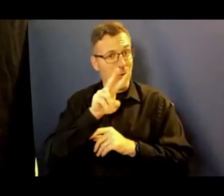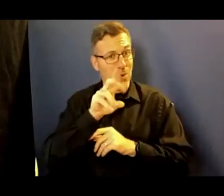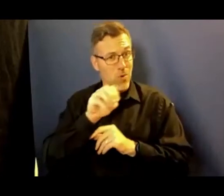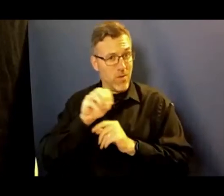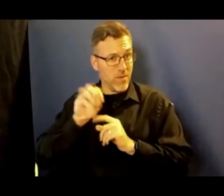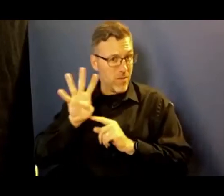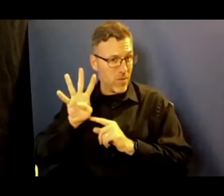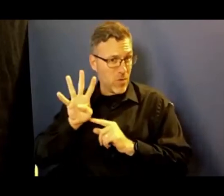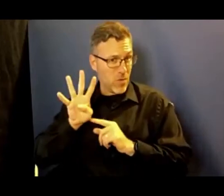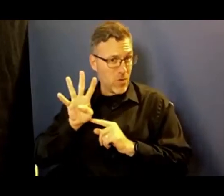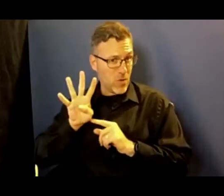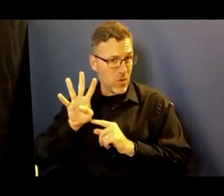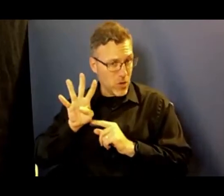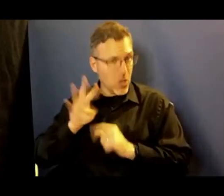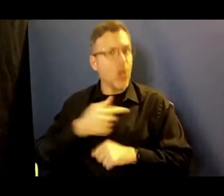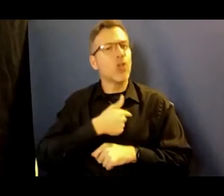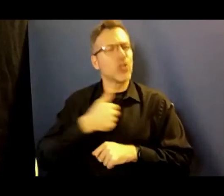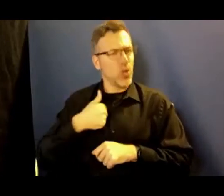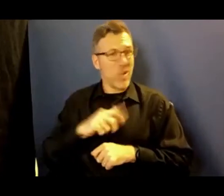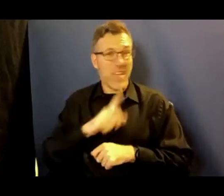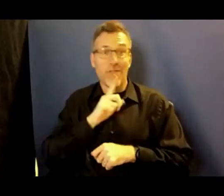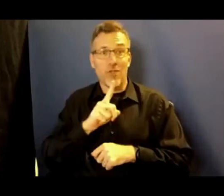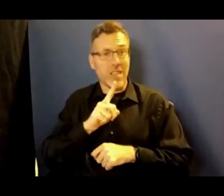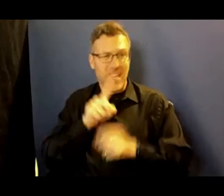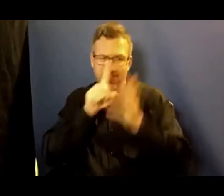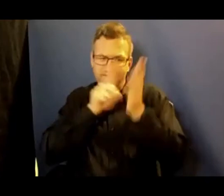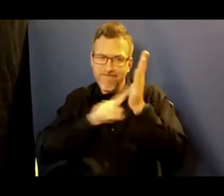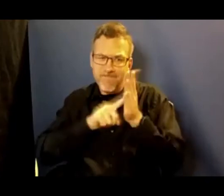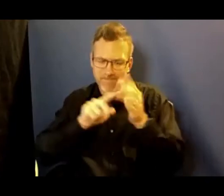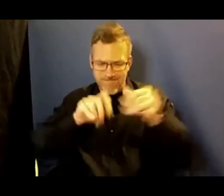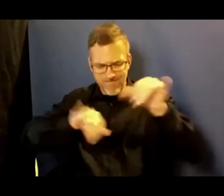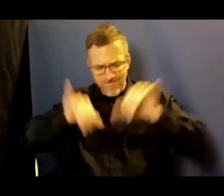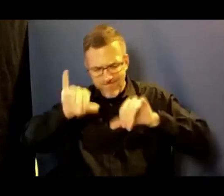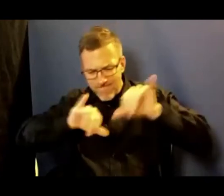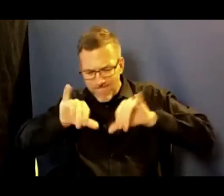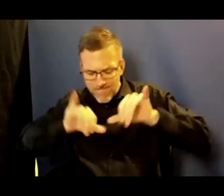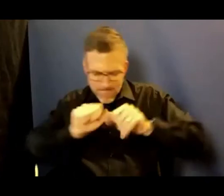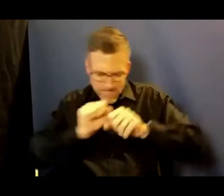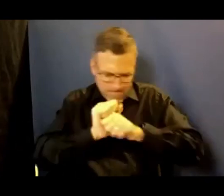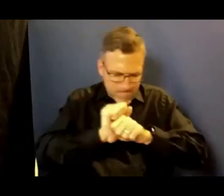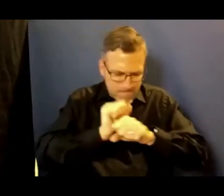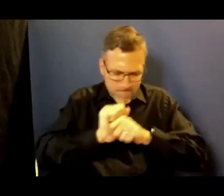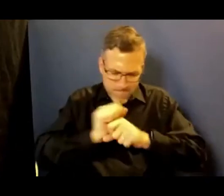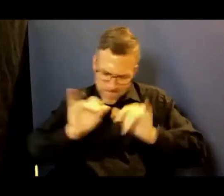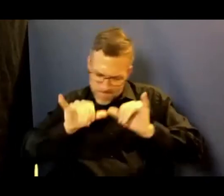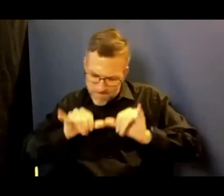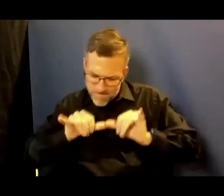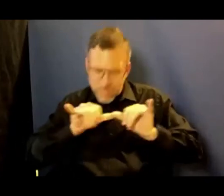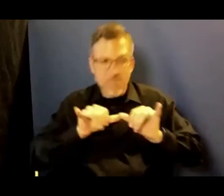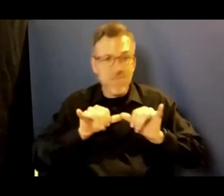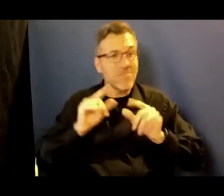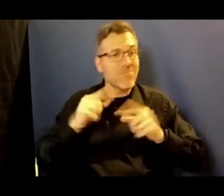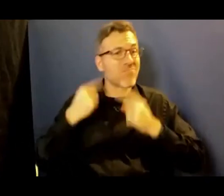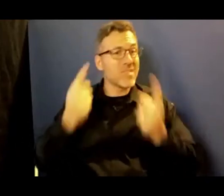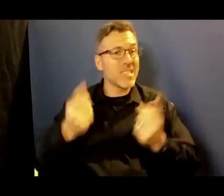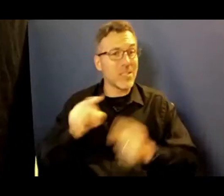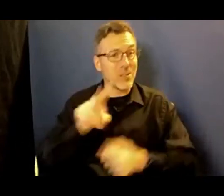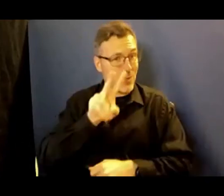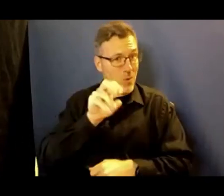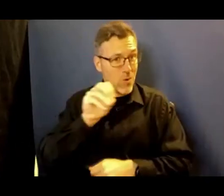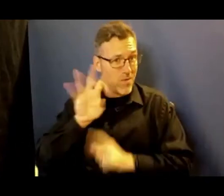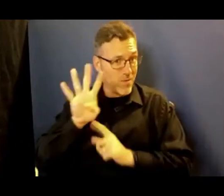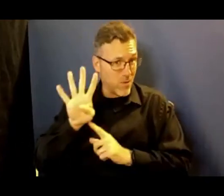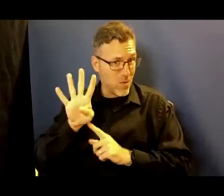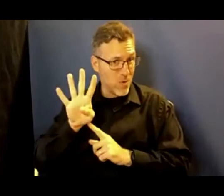on a SARS coronavirus vaccine since 2004. And we learned a lot. The first